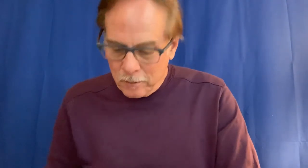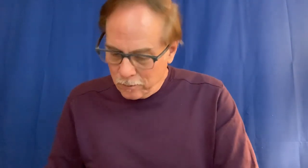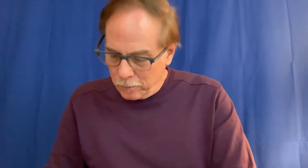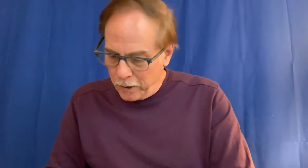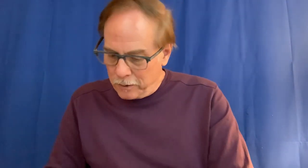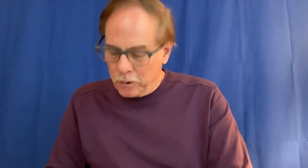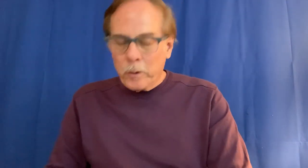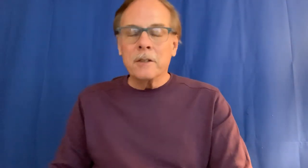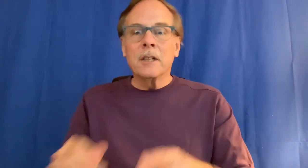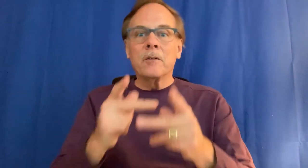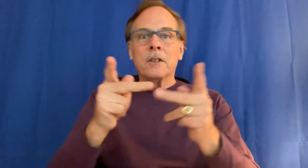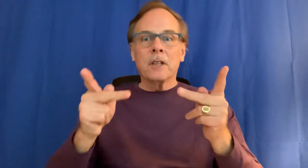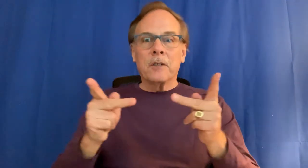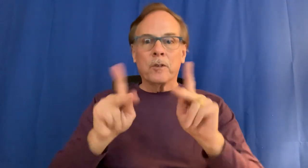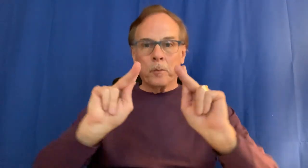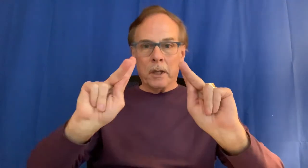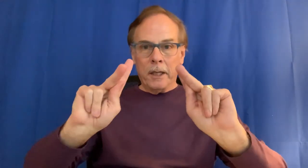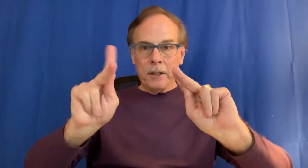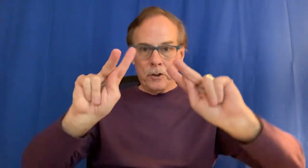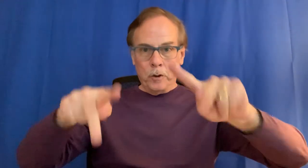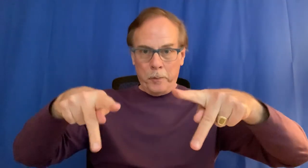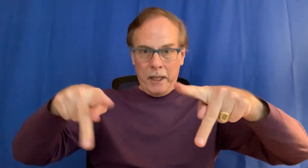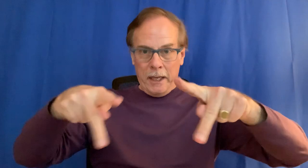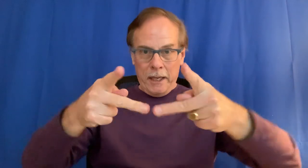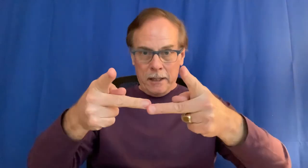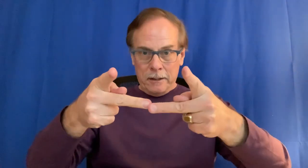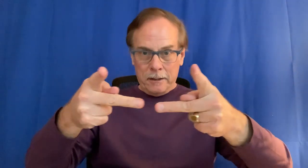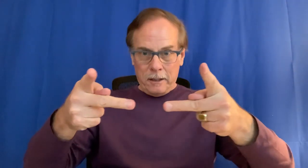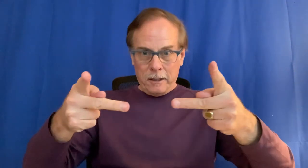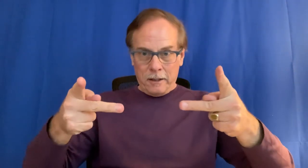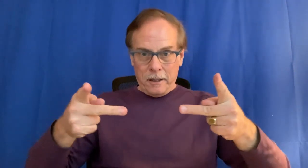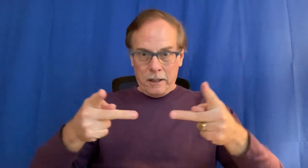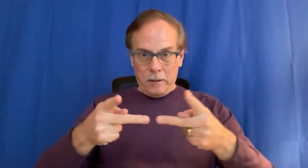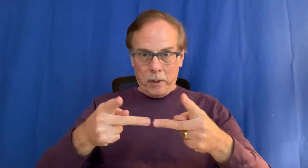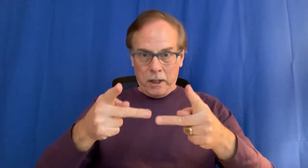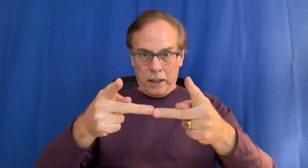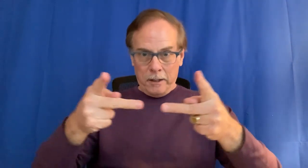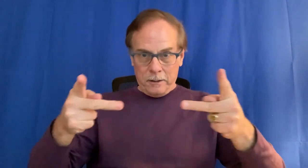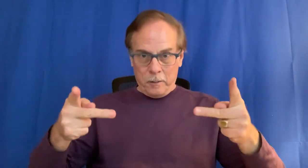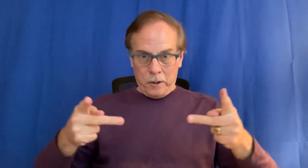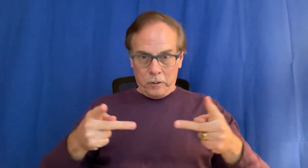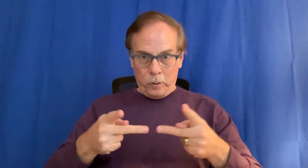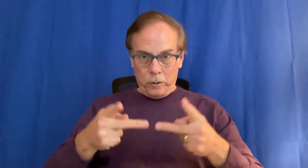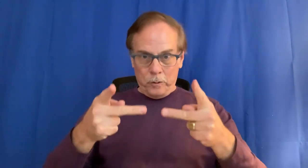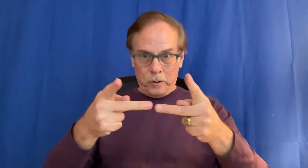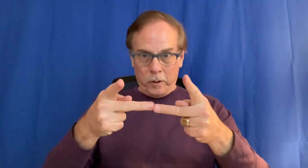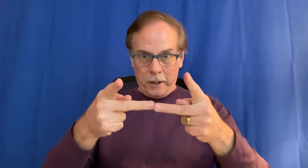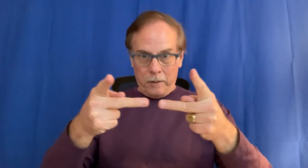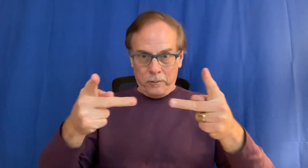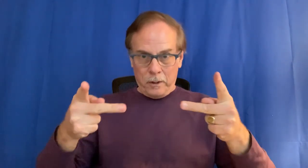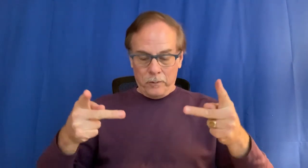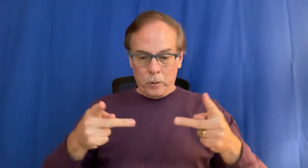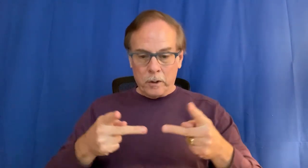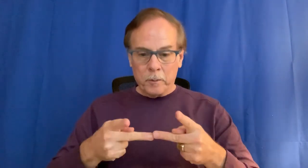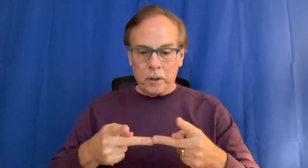On page 287, the sign for place, your P hands, like that. Place, coming towards you, starting out in front of you and coming